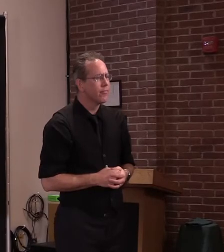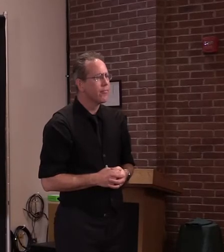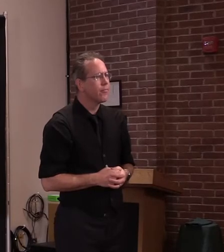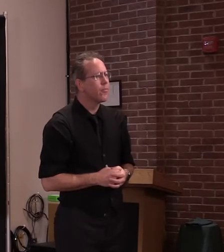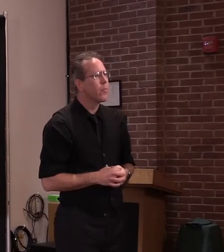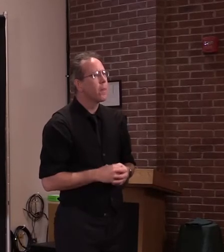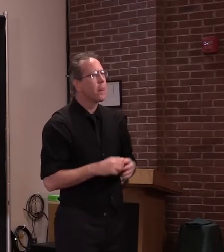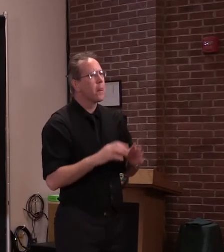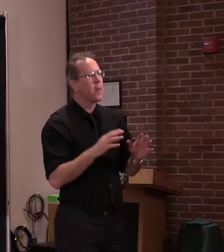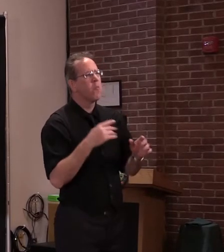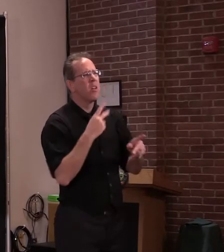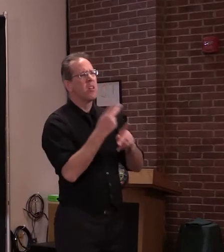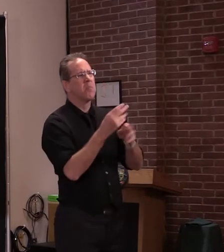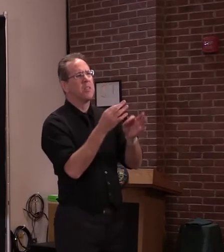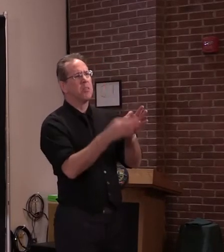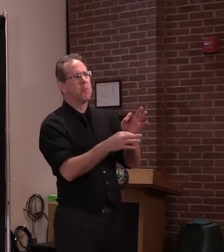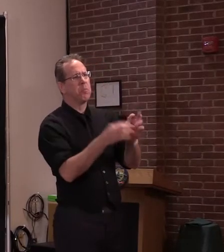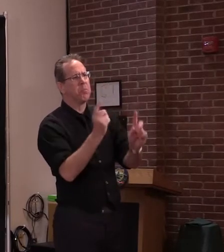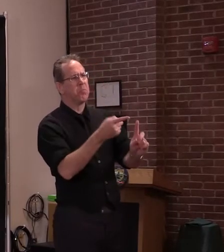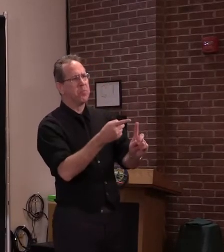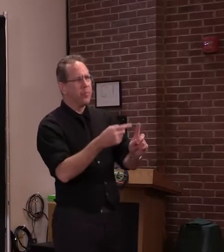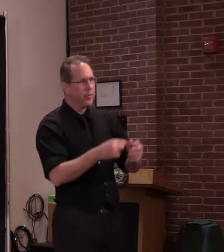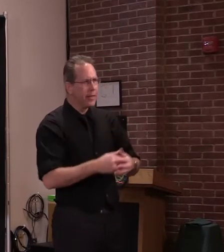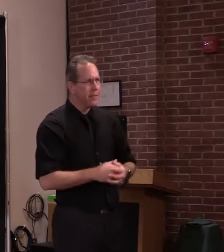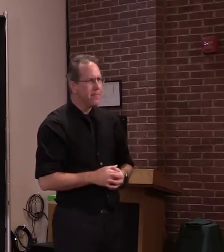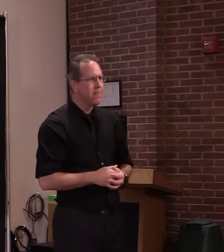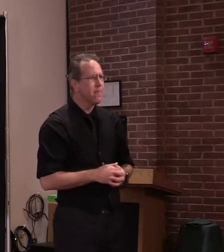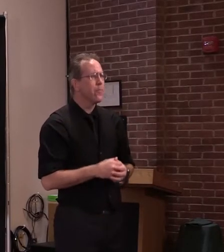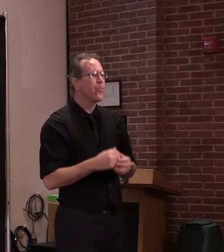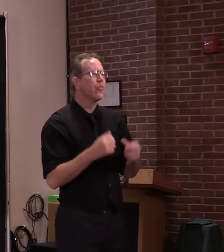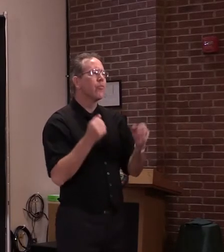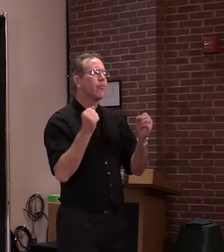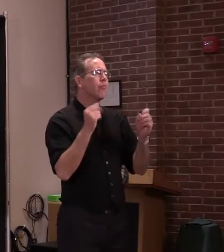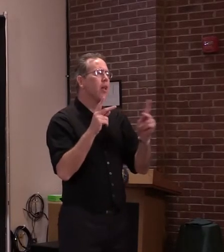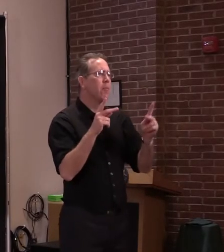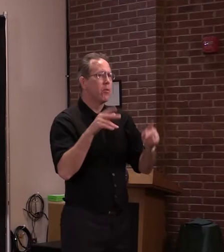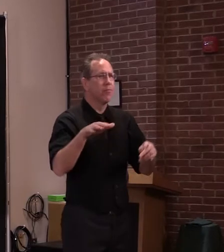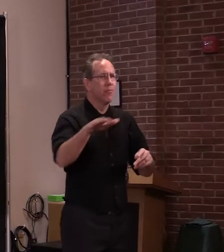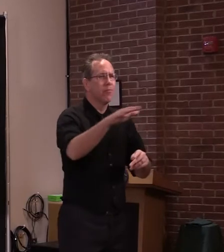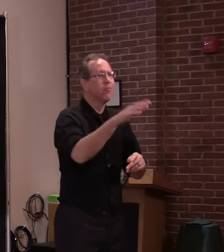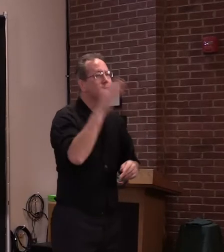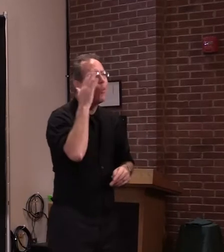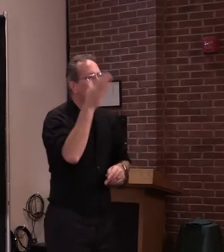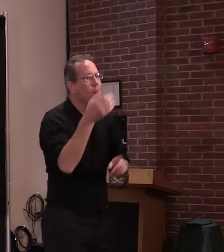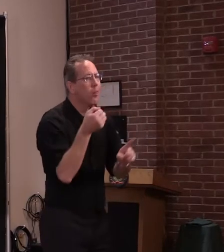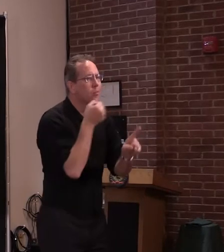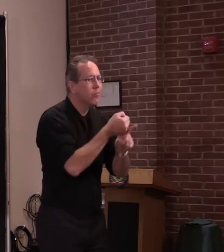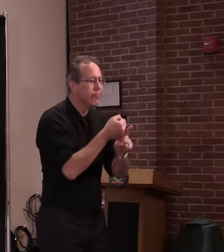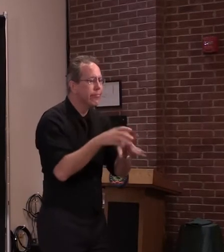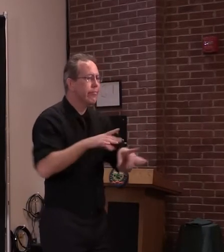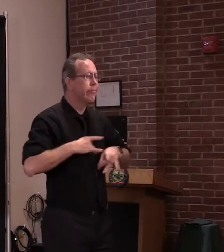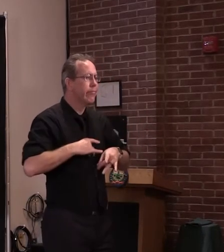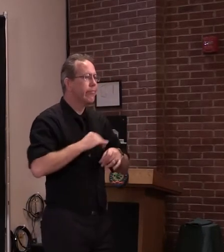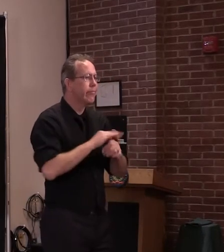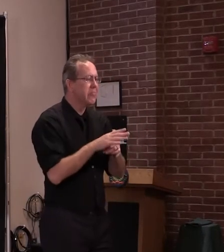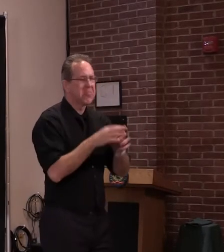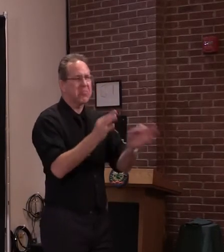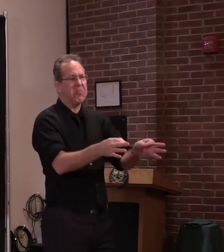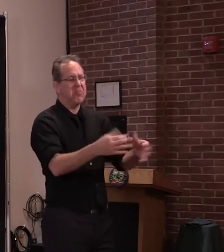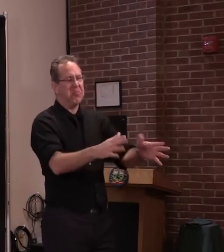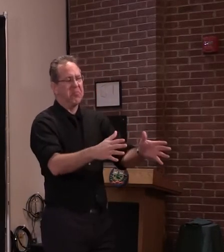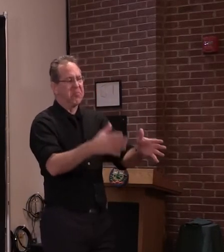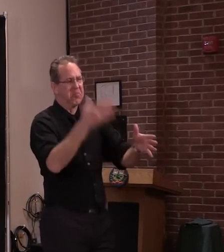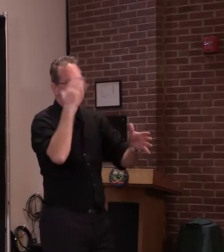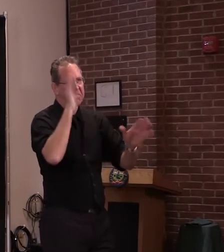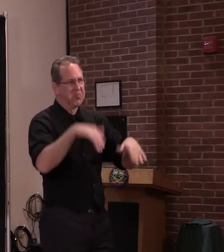Lots of people are going to get Omicron. Many are talking now in terms of not if, but when.